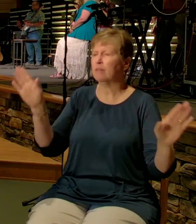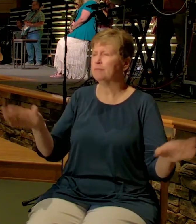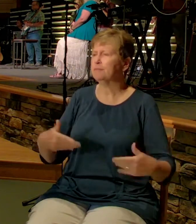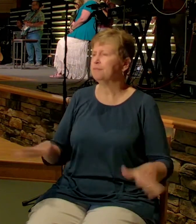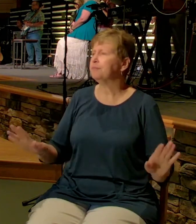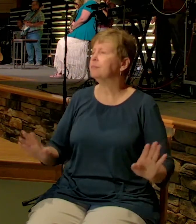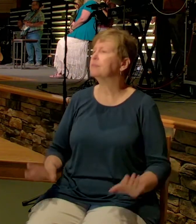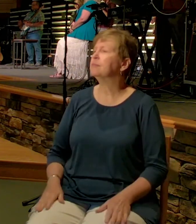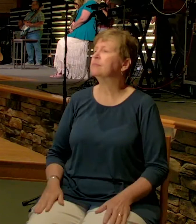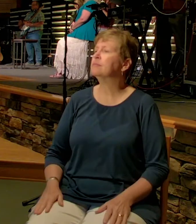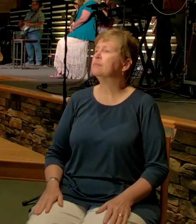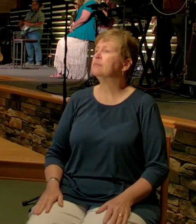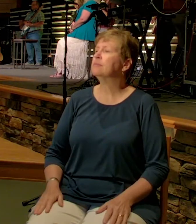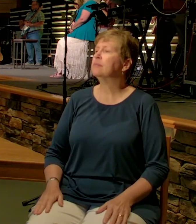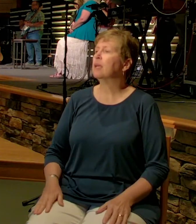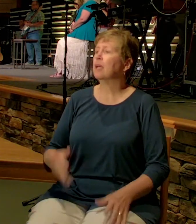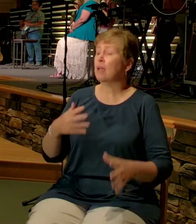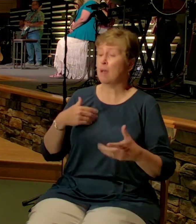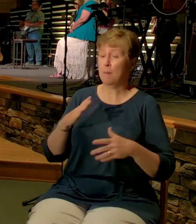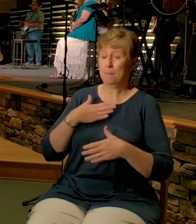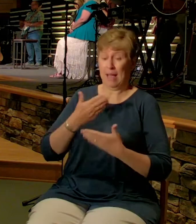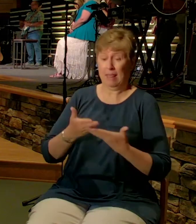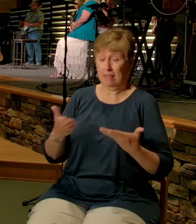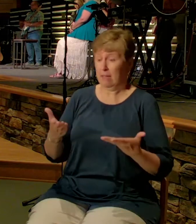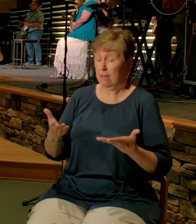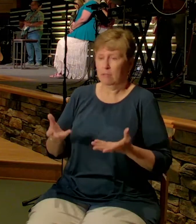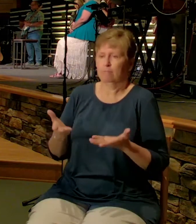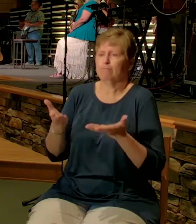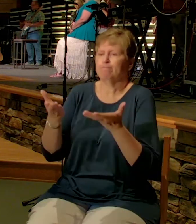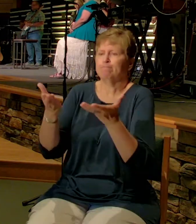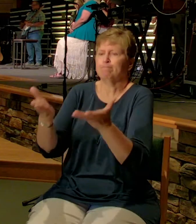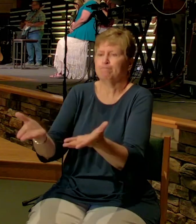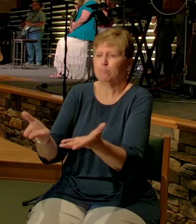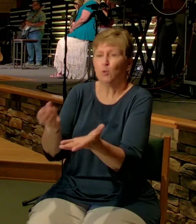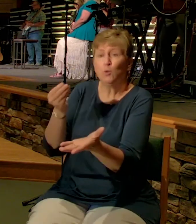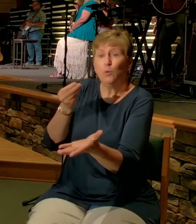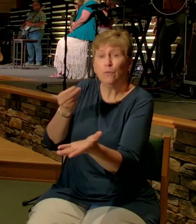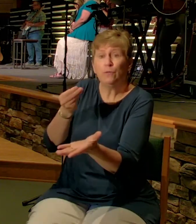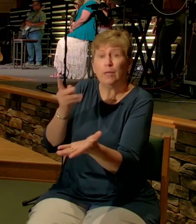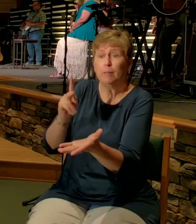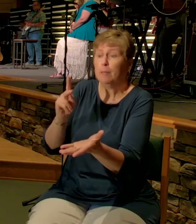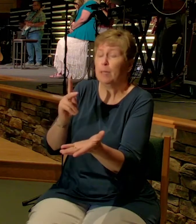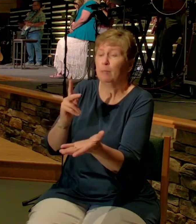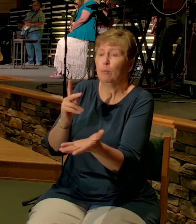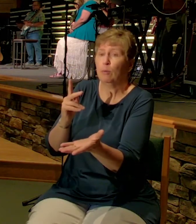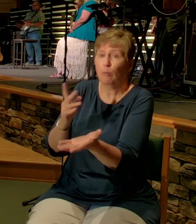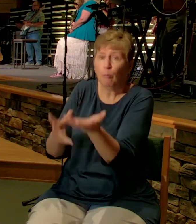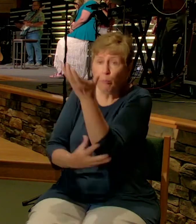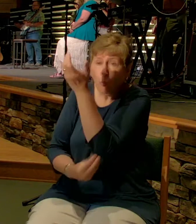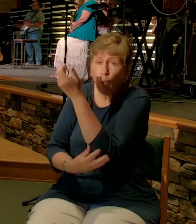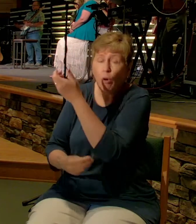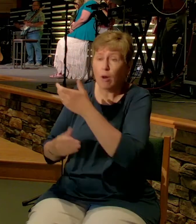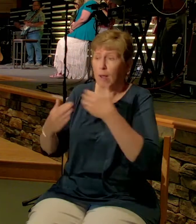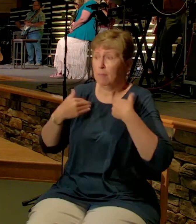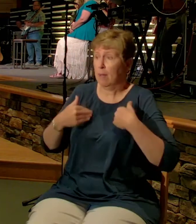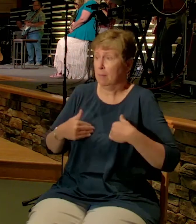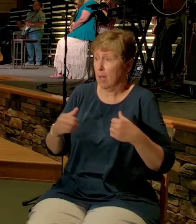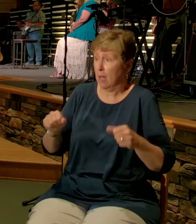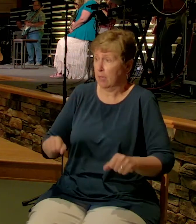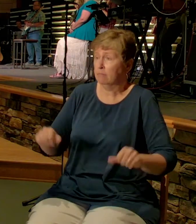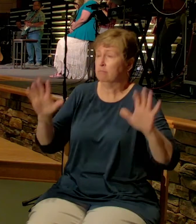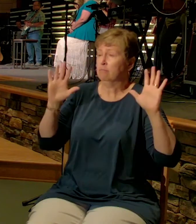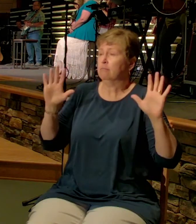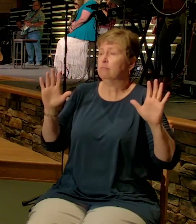though I bestow all my goods to feed the poor, and though I give my body to be burned, but have not love,